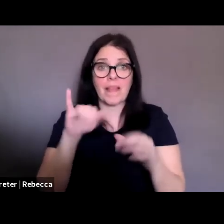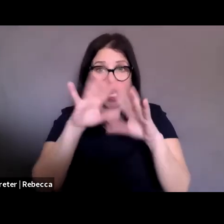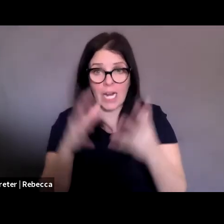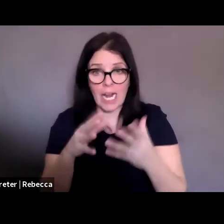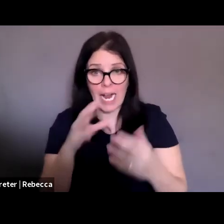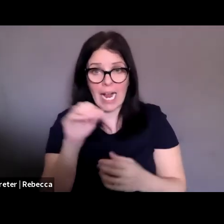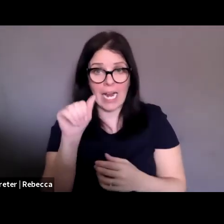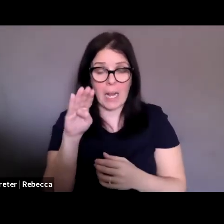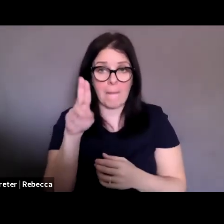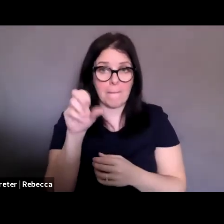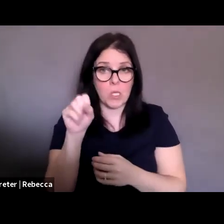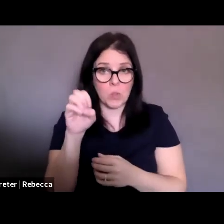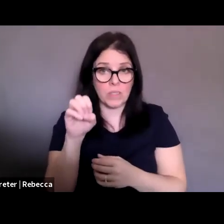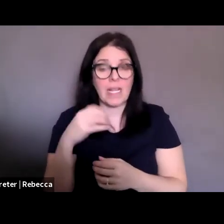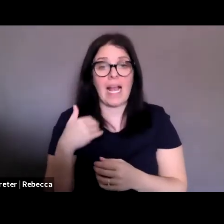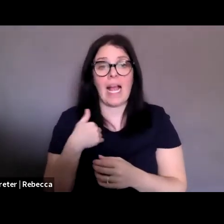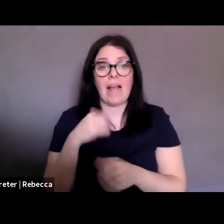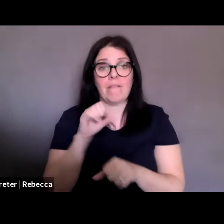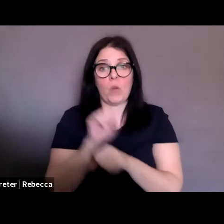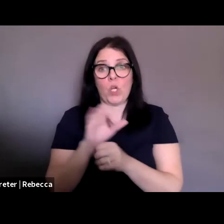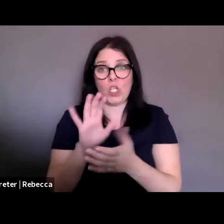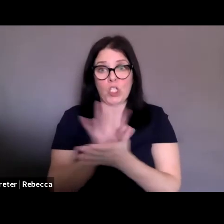are worksheets, including the